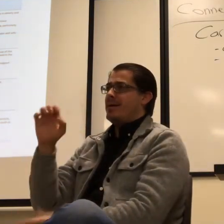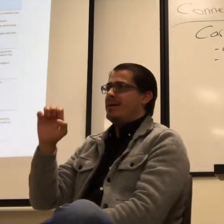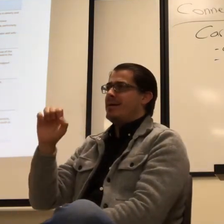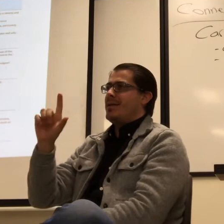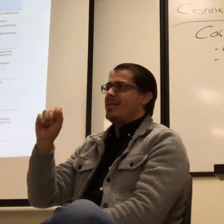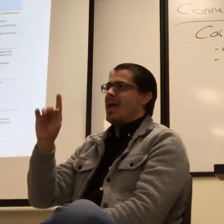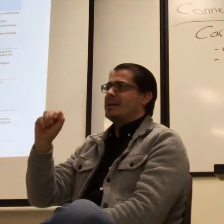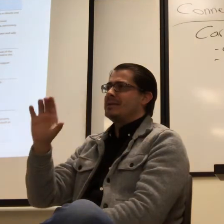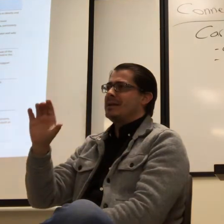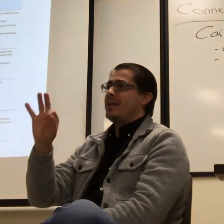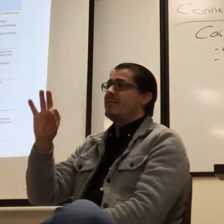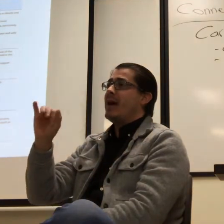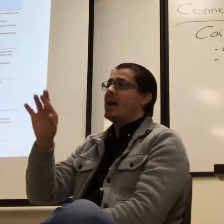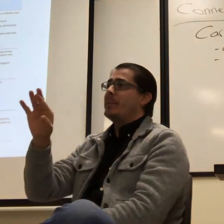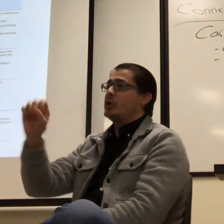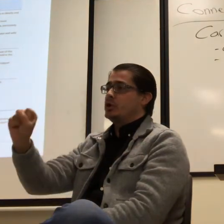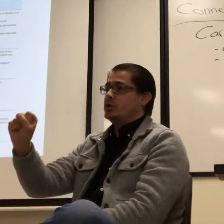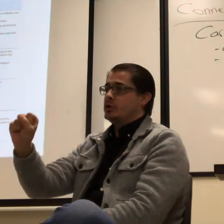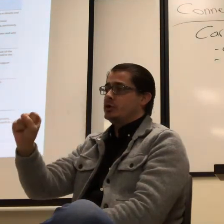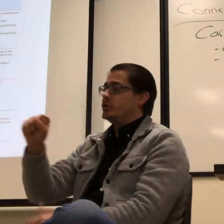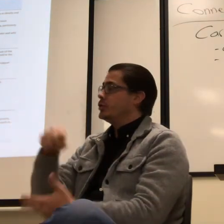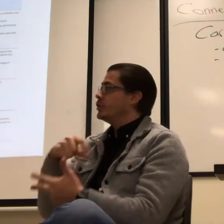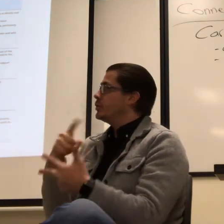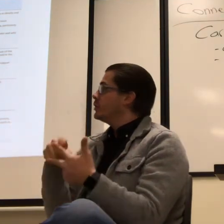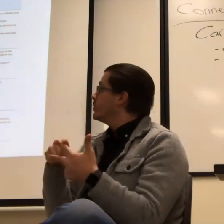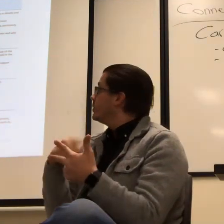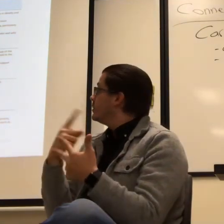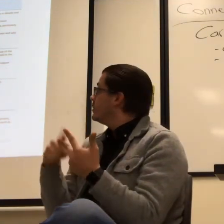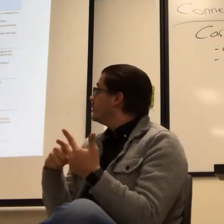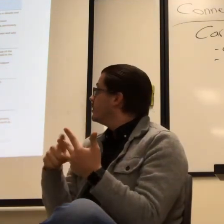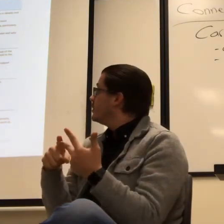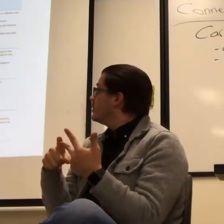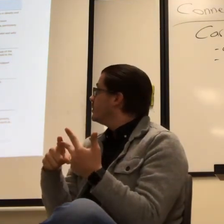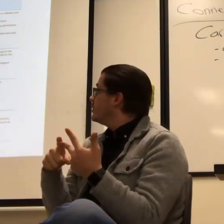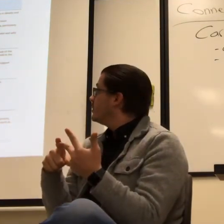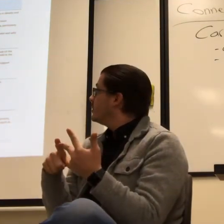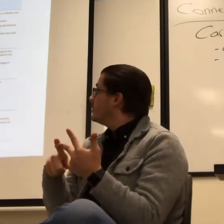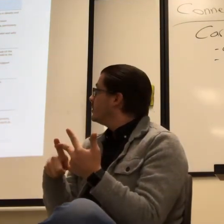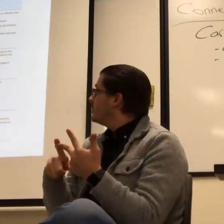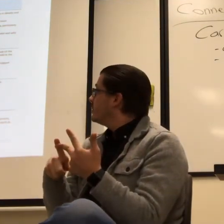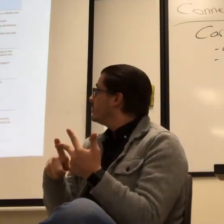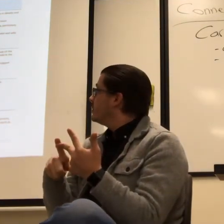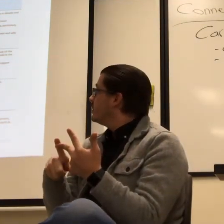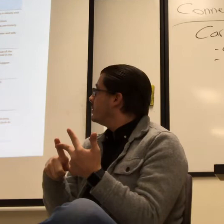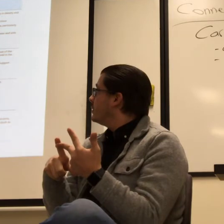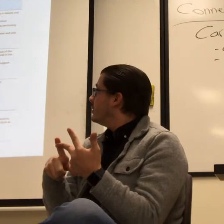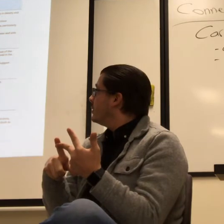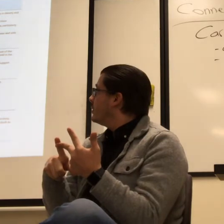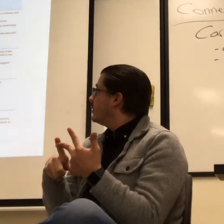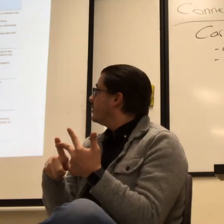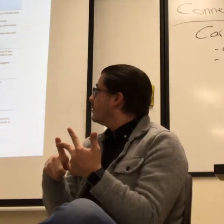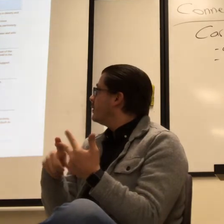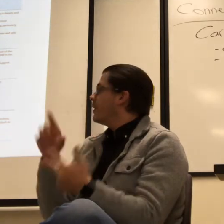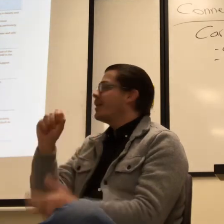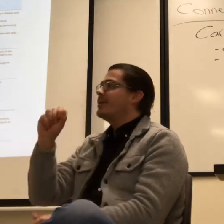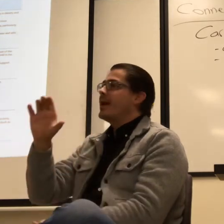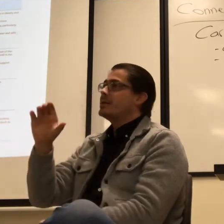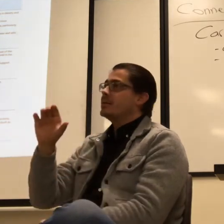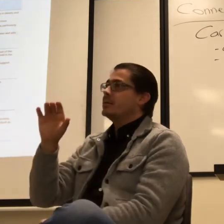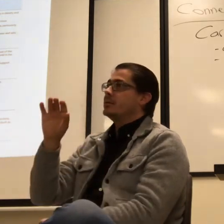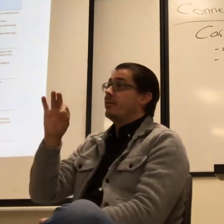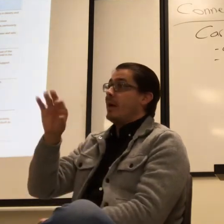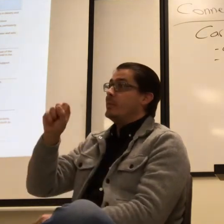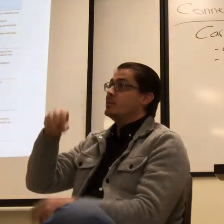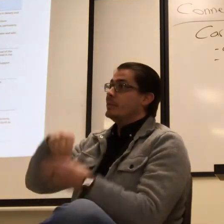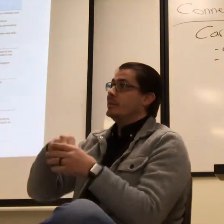elastic fibers in the, oh, obviously, you'd see a lot of elastic fibers in elastic cartilage.